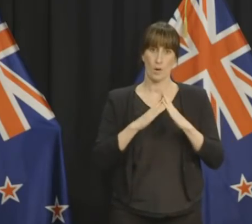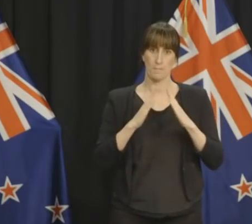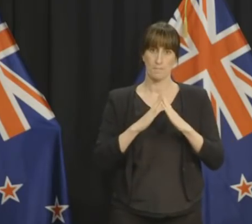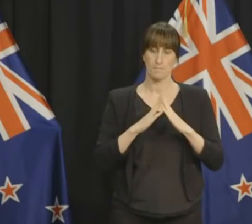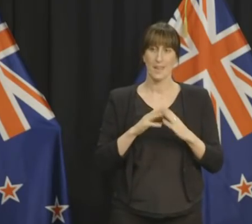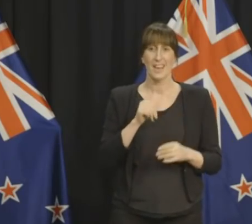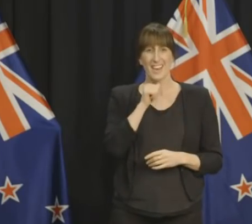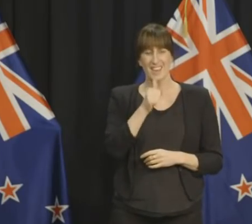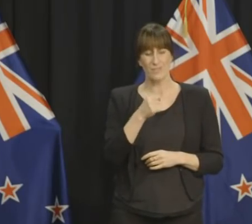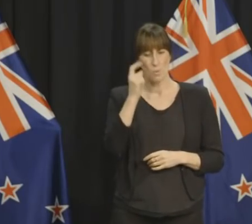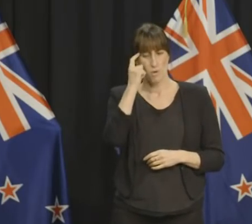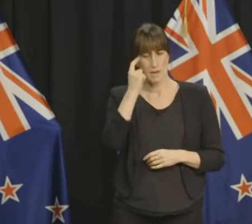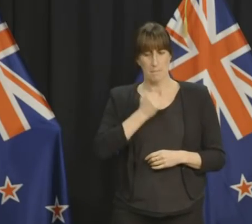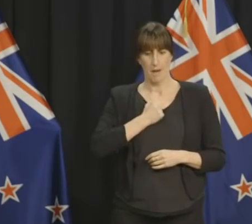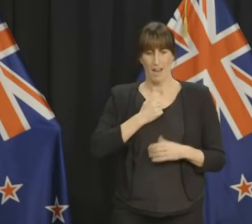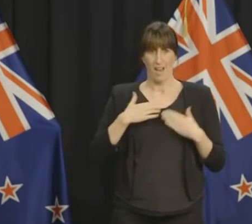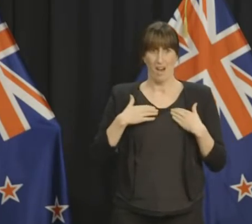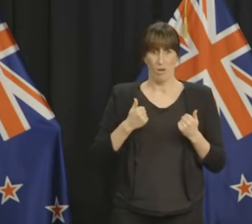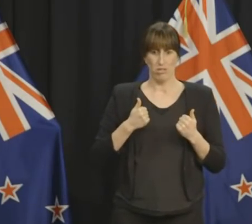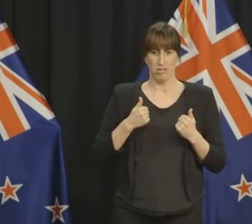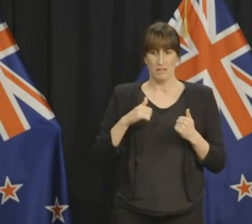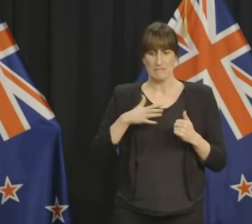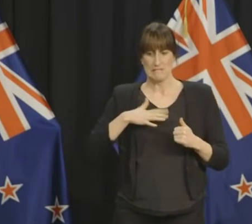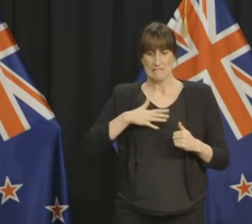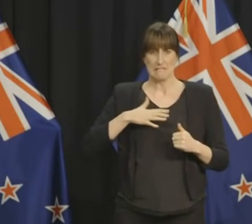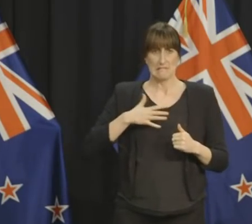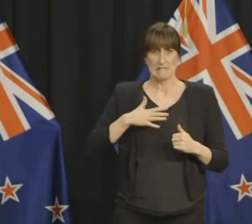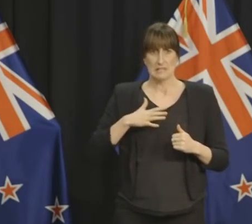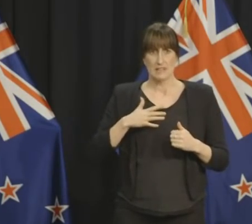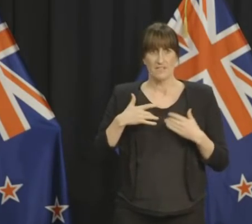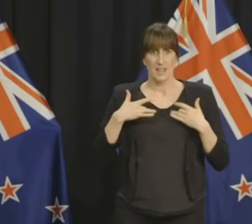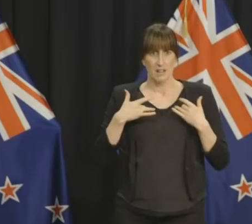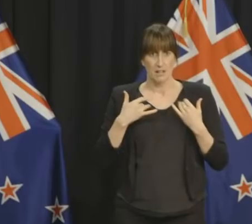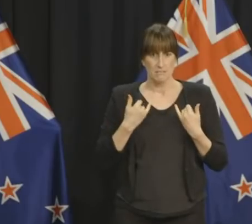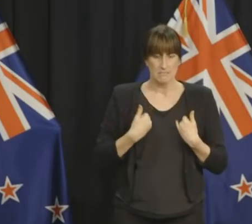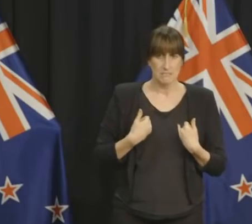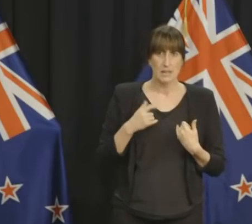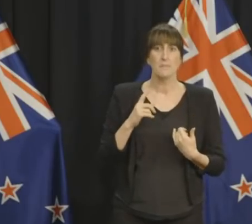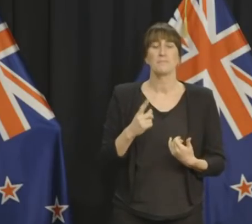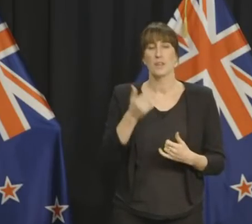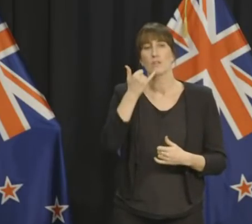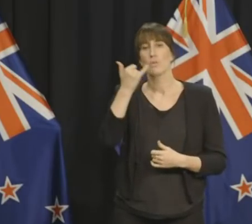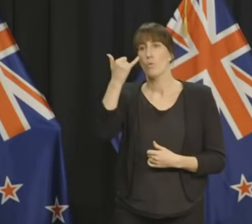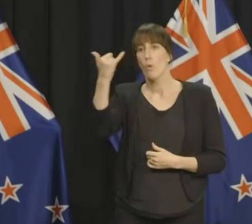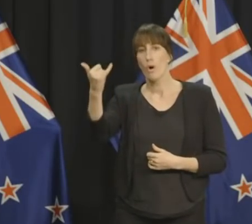Healthline or their GP in the first instance to discuss what your individual course of